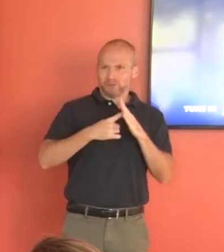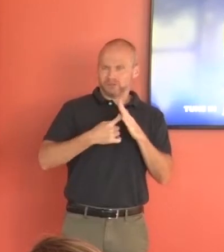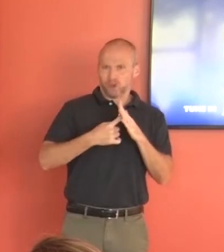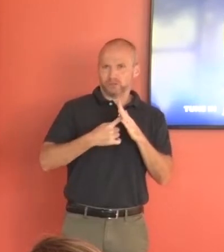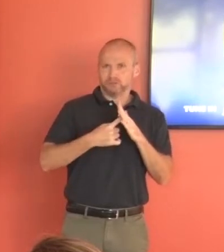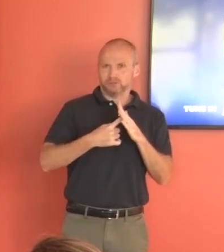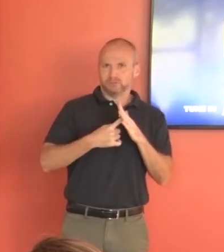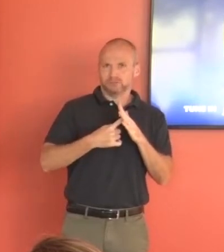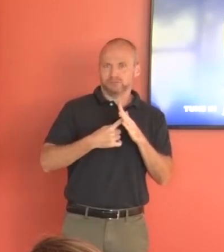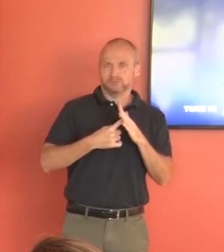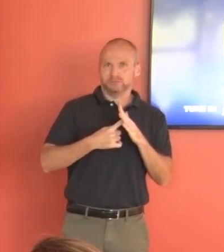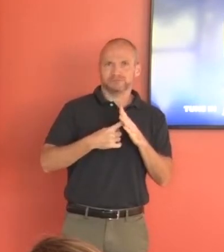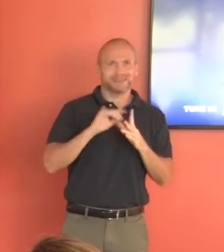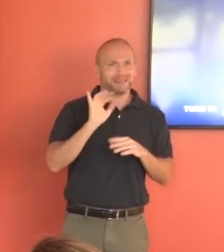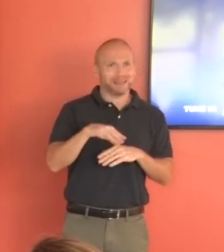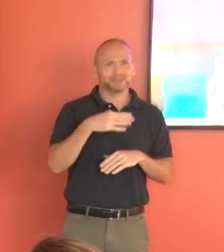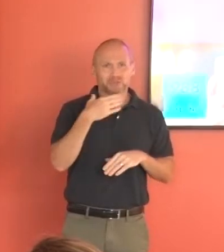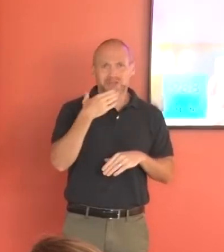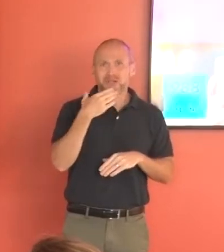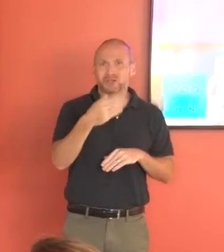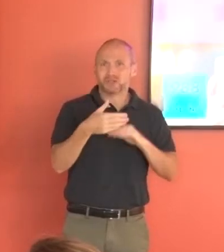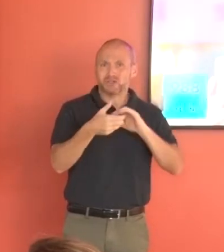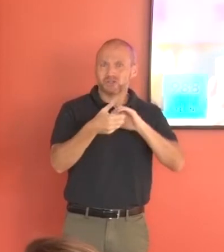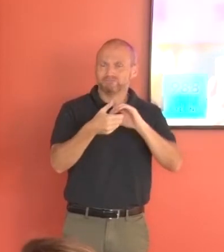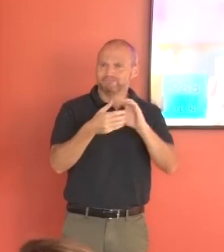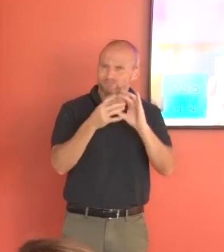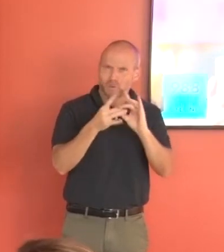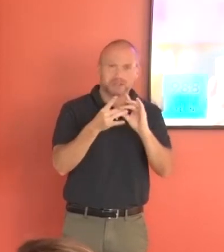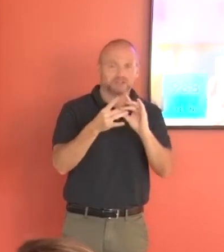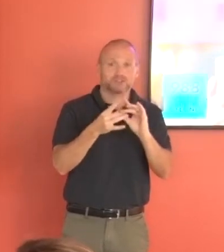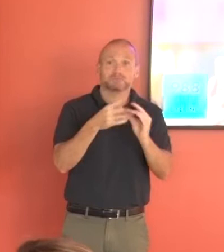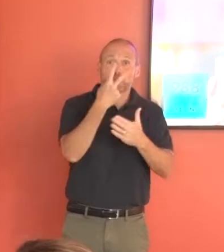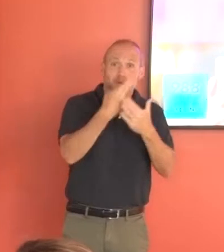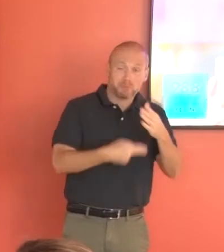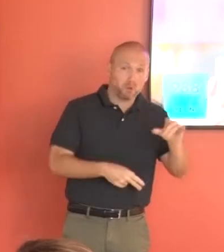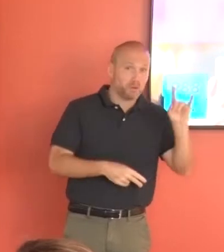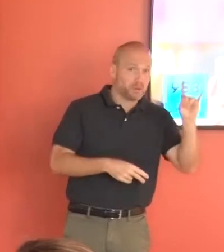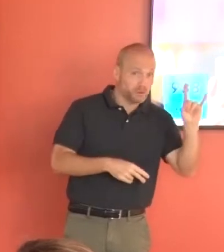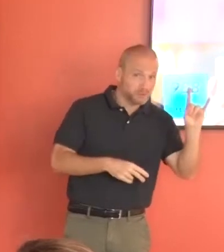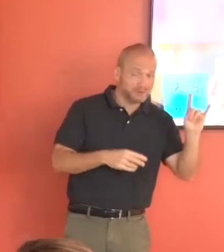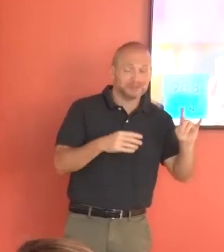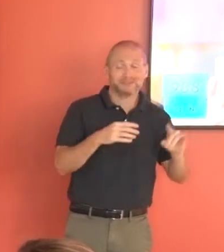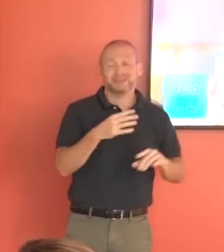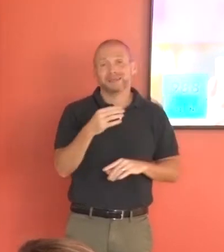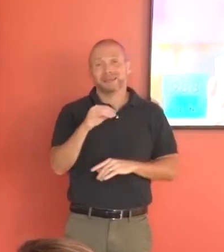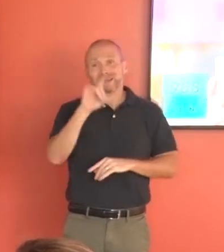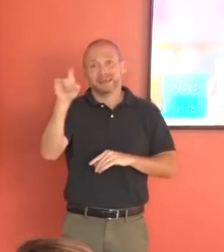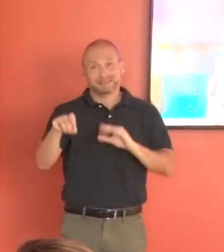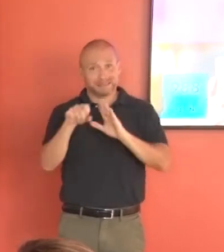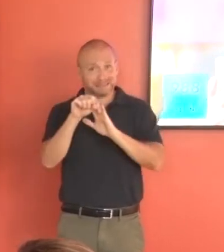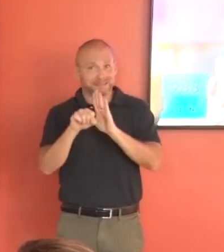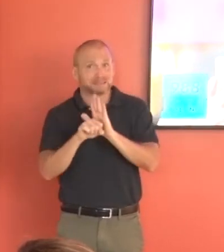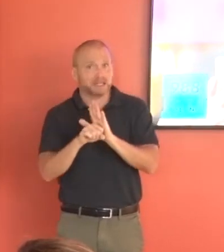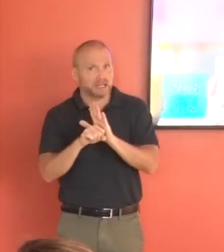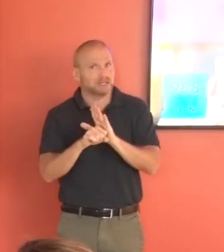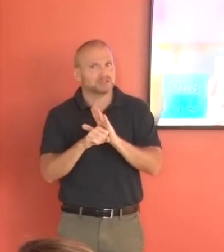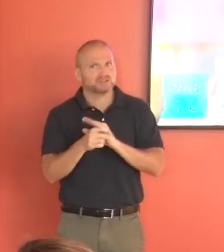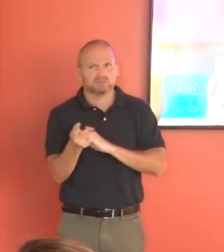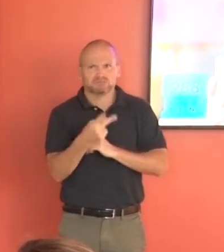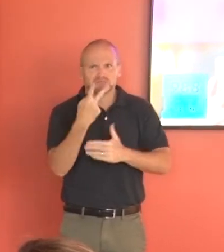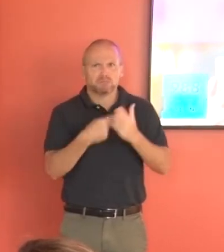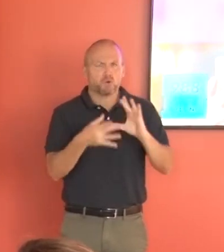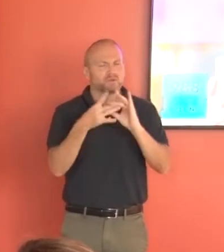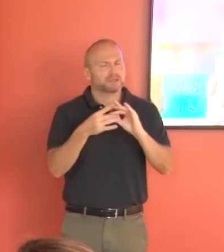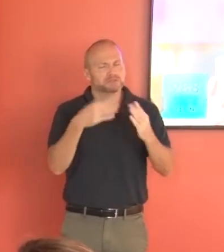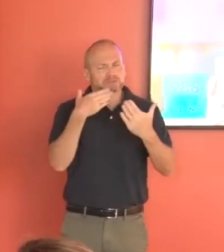after. And that's been a good relationship both with UT Austin and Texas State.